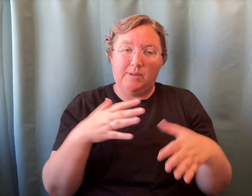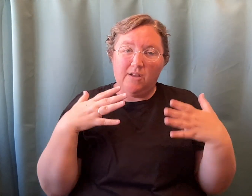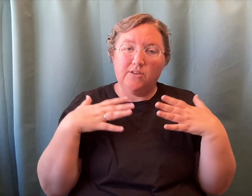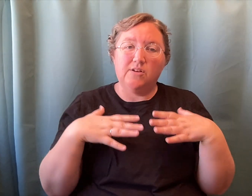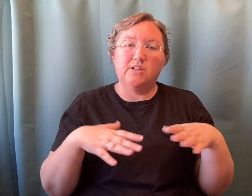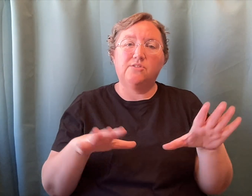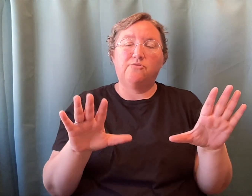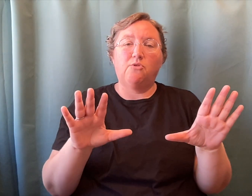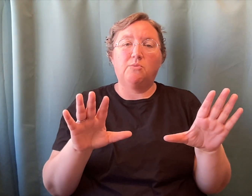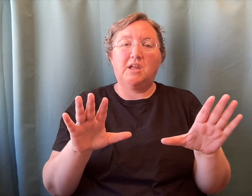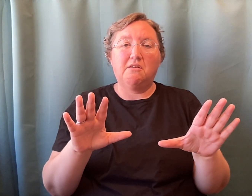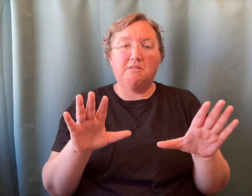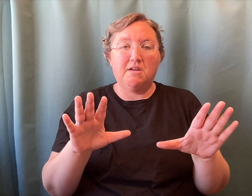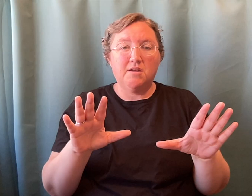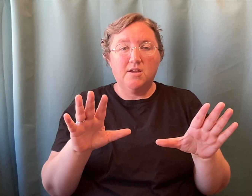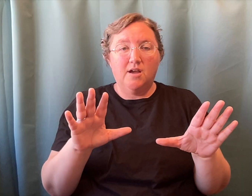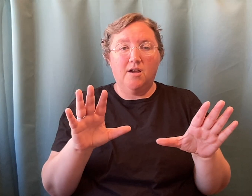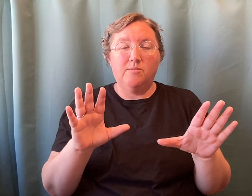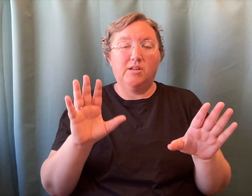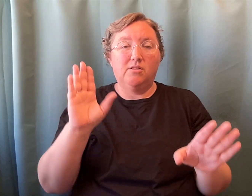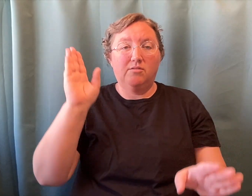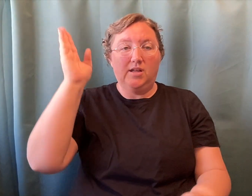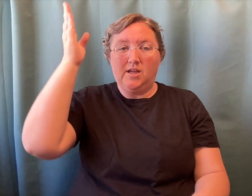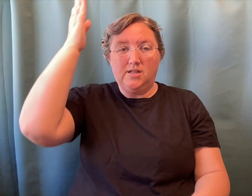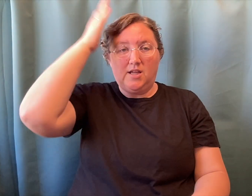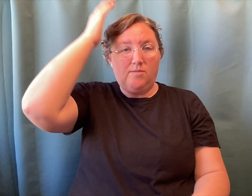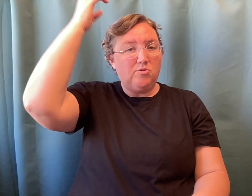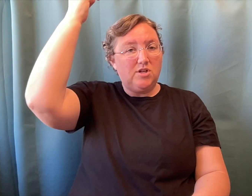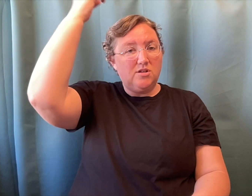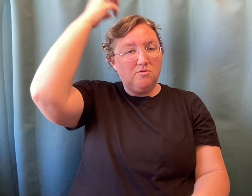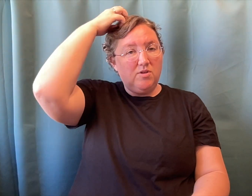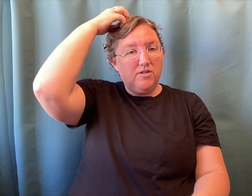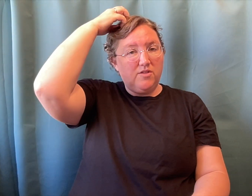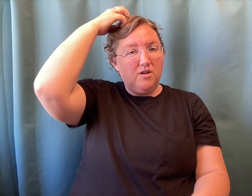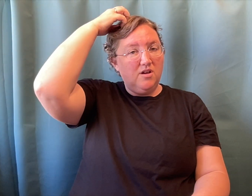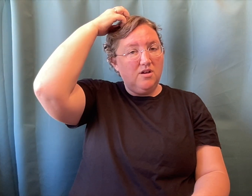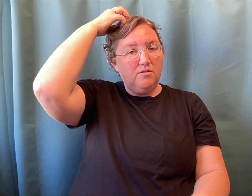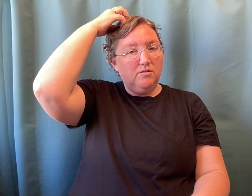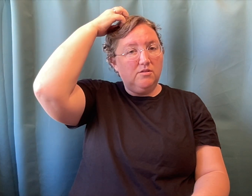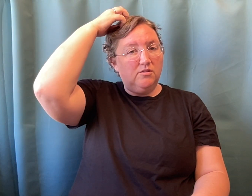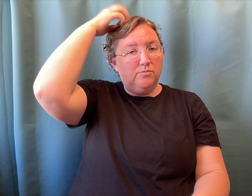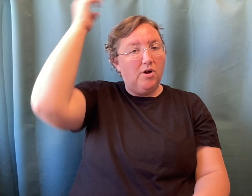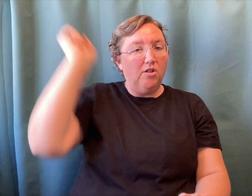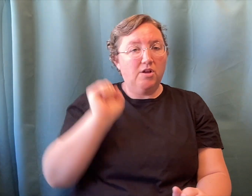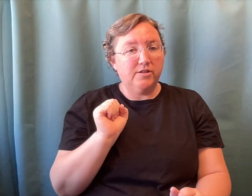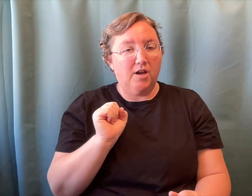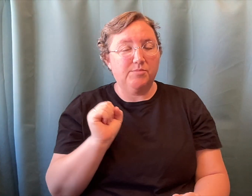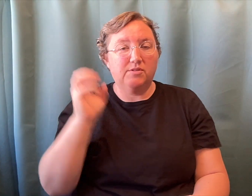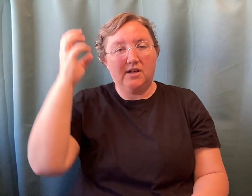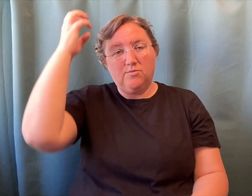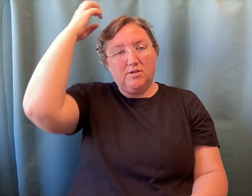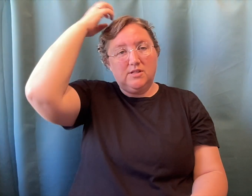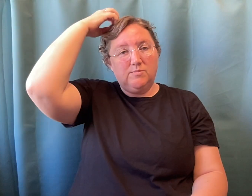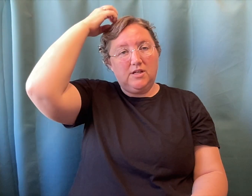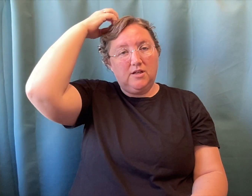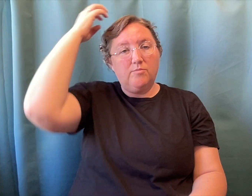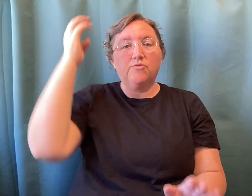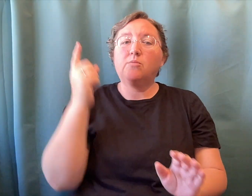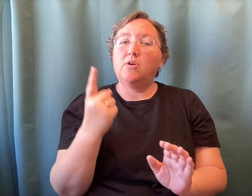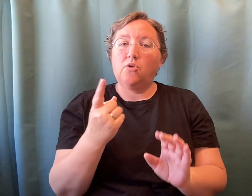out there in his full regalia, including a tam o'shanter with a little ball on top. So that is where his name sign comes from, or at